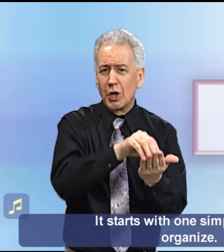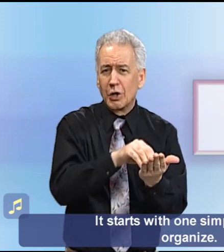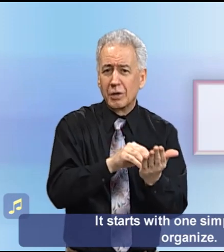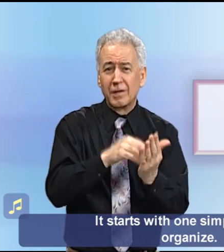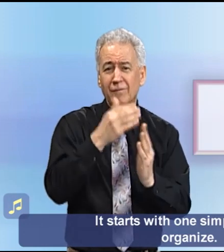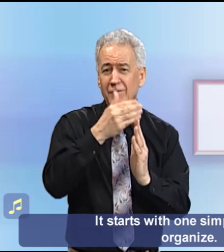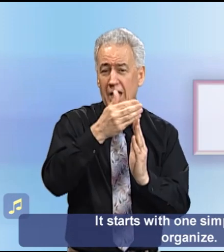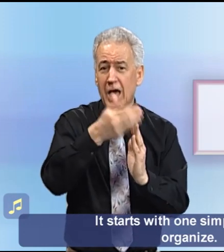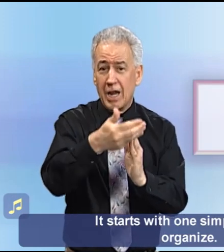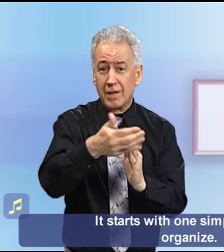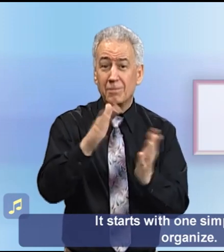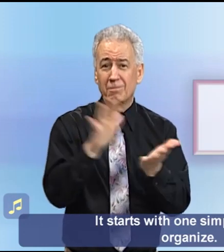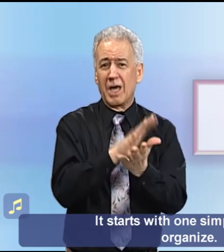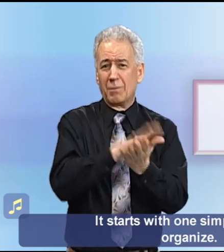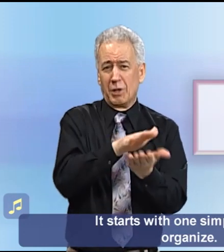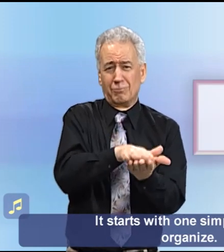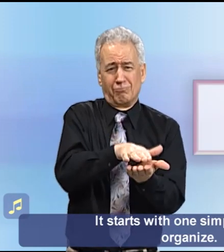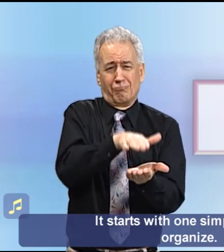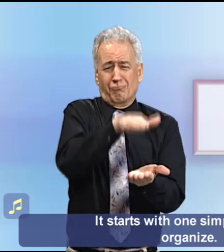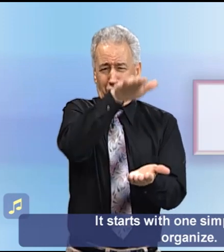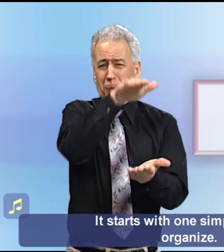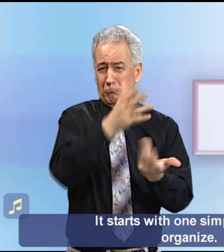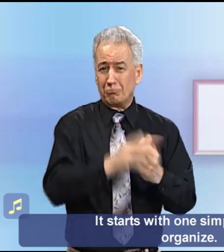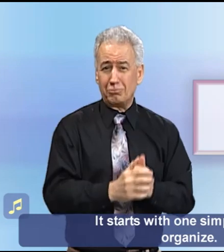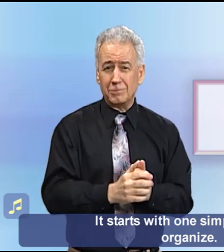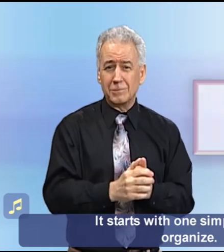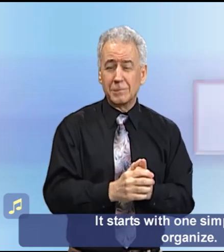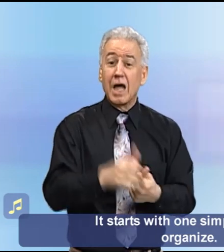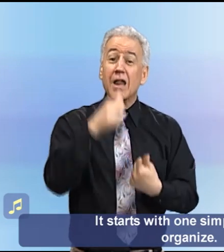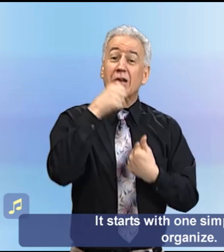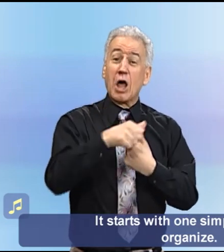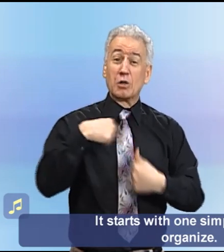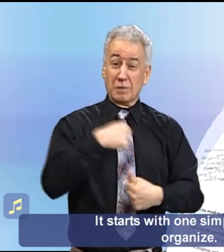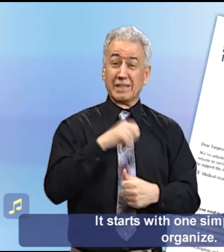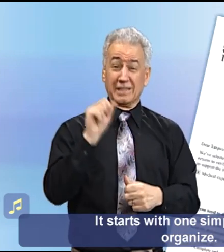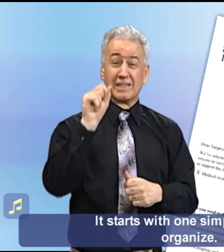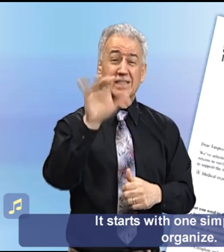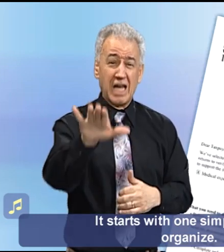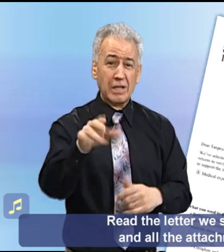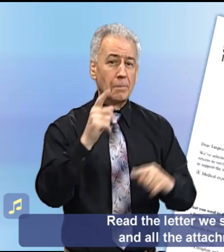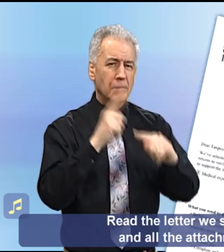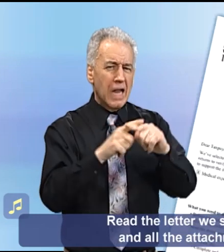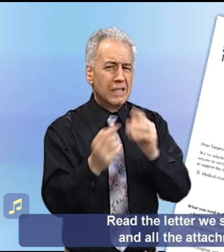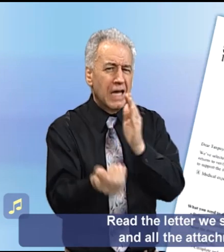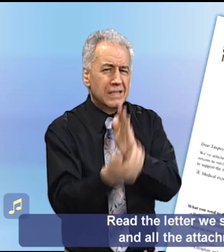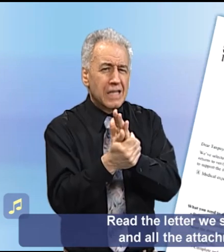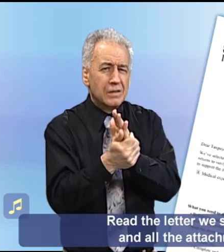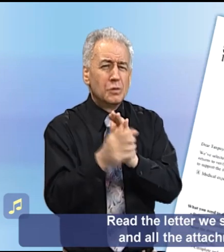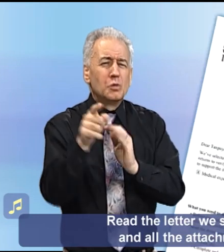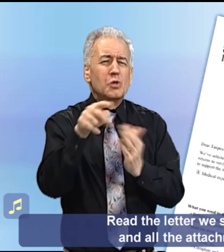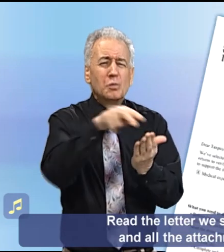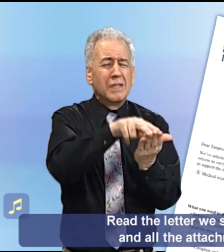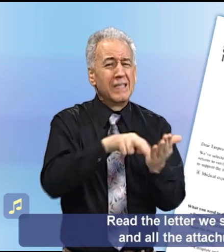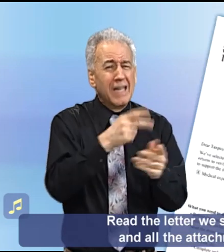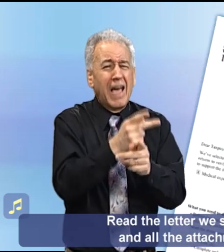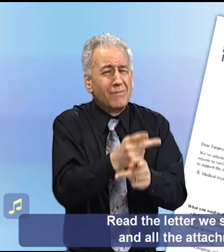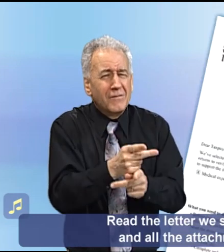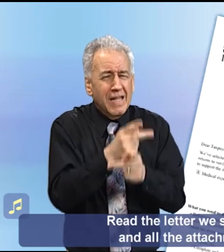read the letter we sent you and all the attachments